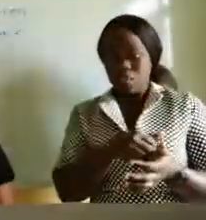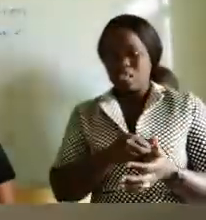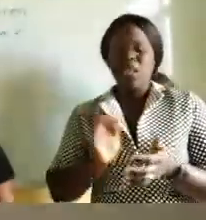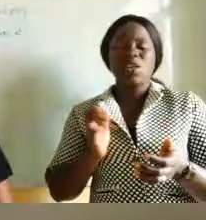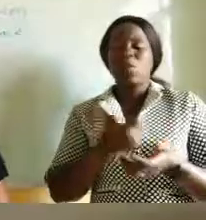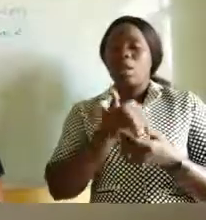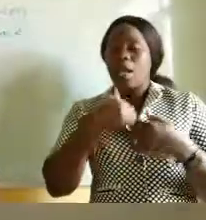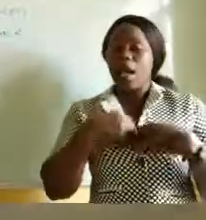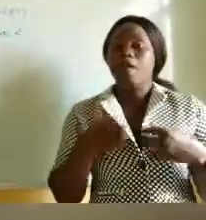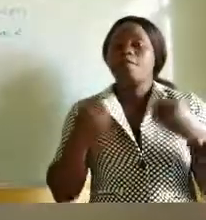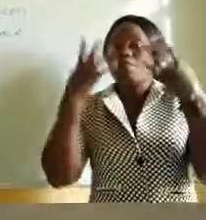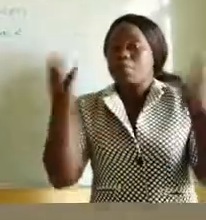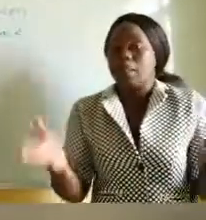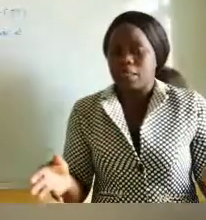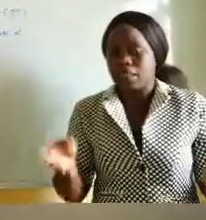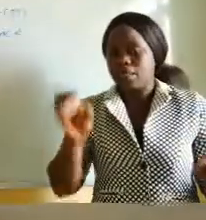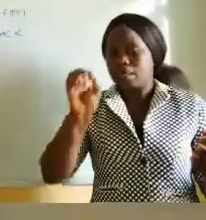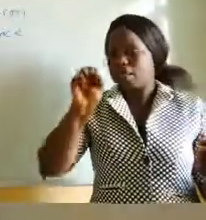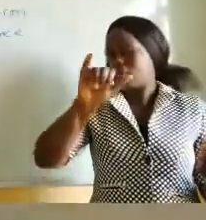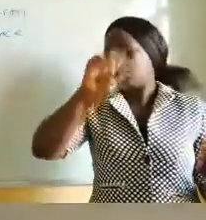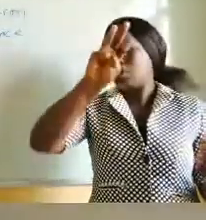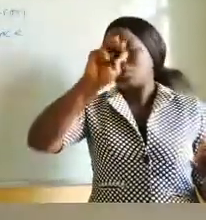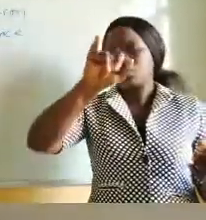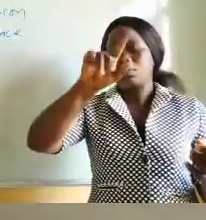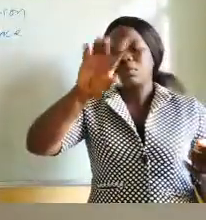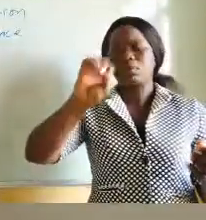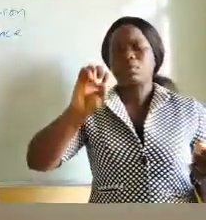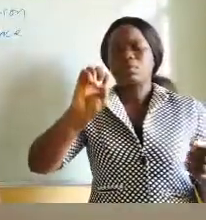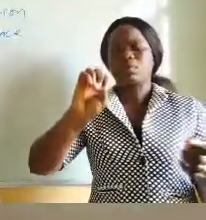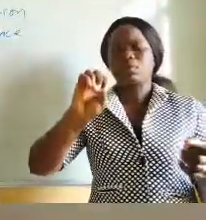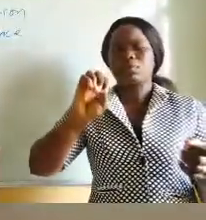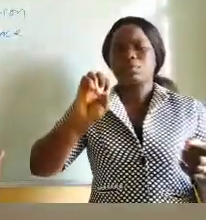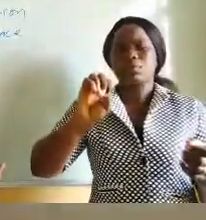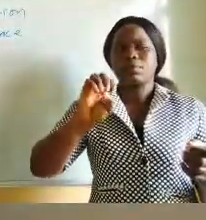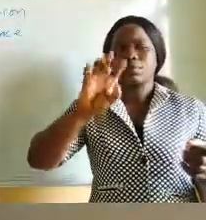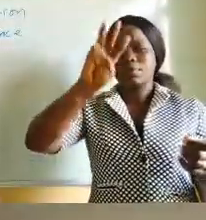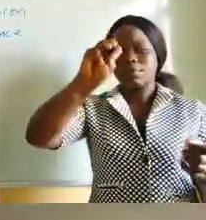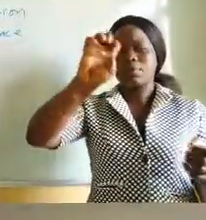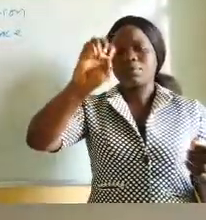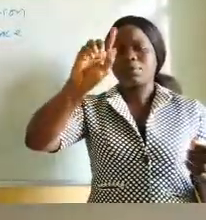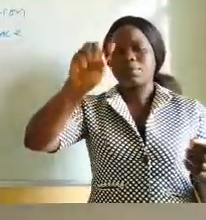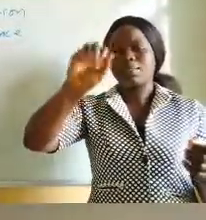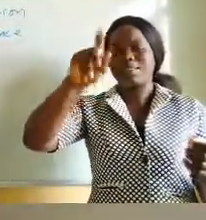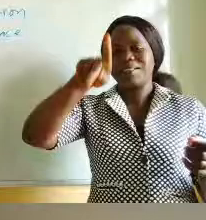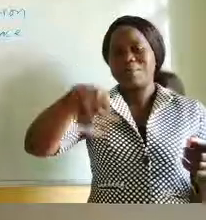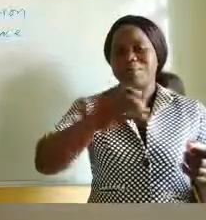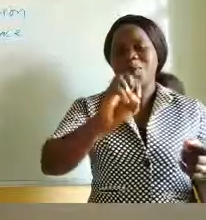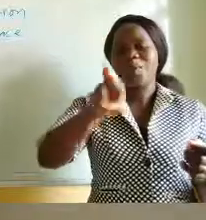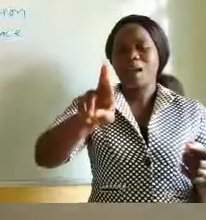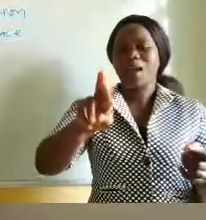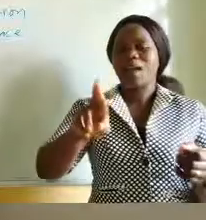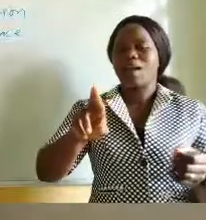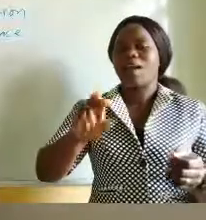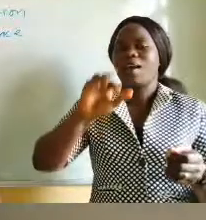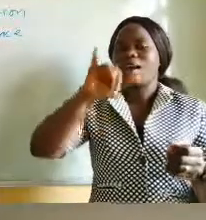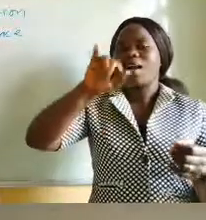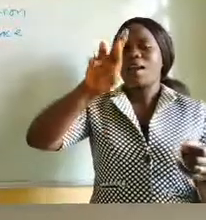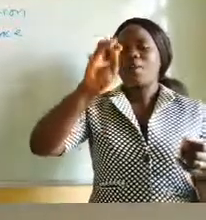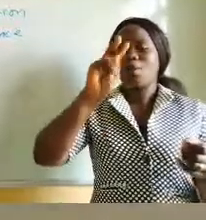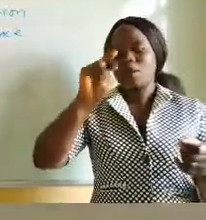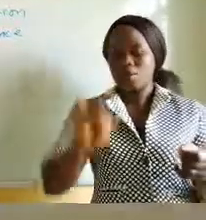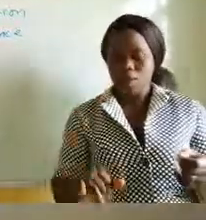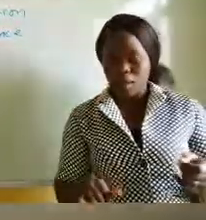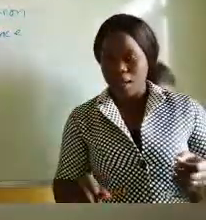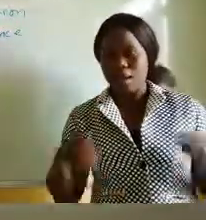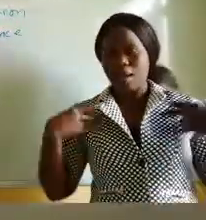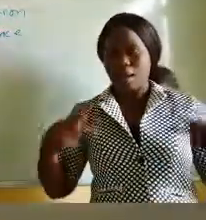speech. You have the simile, the metaphor, the irony, the onomatopoeia, the